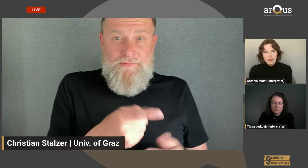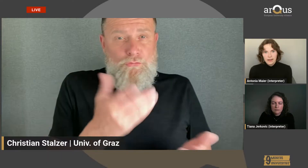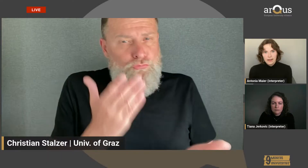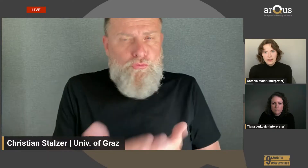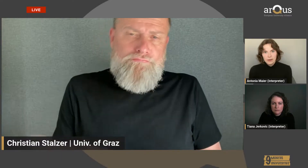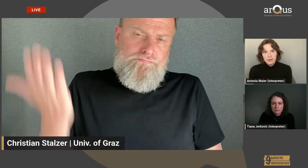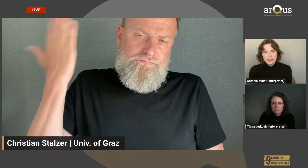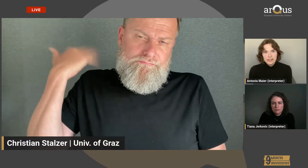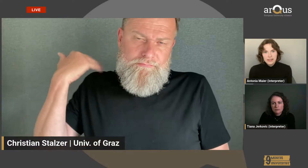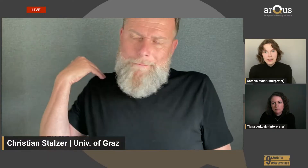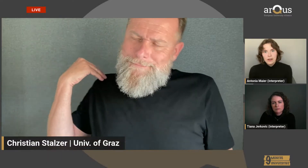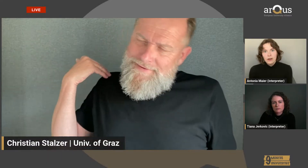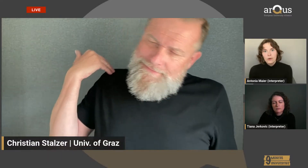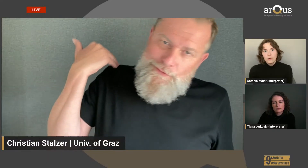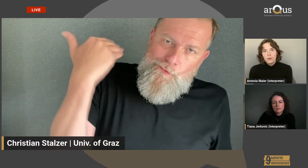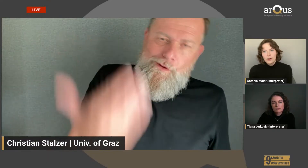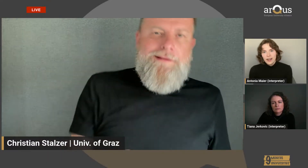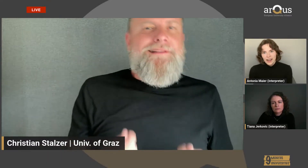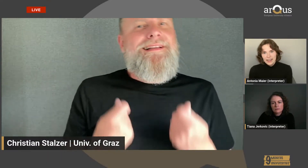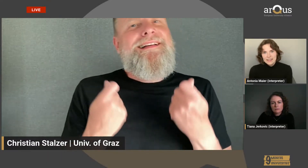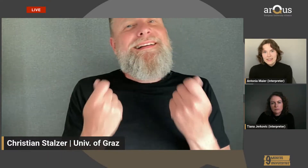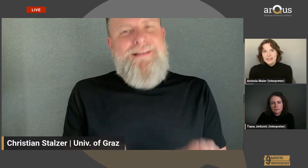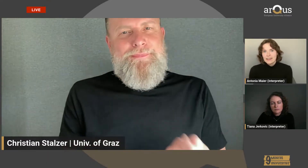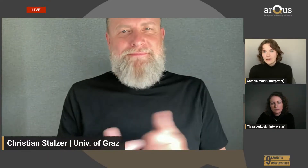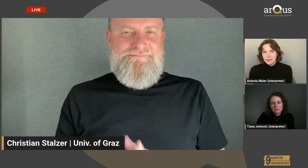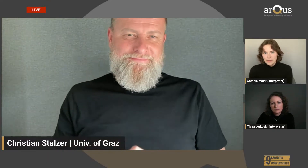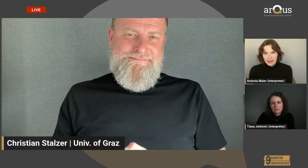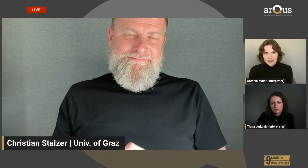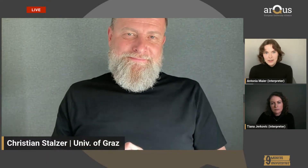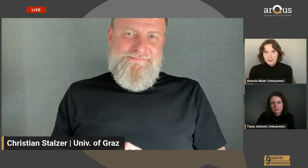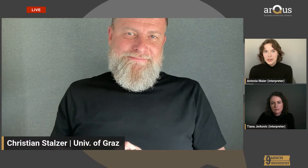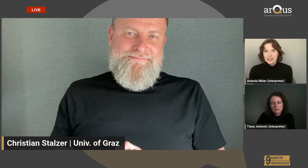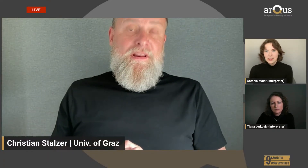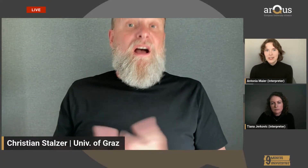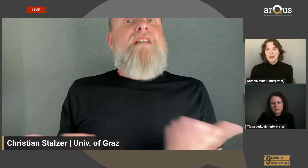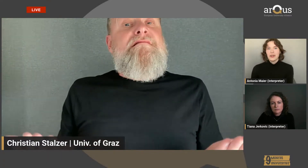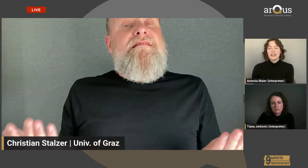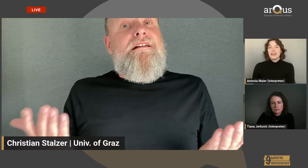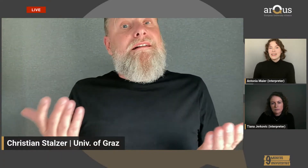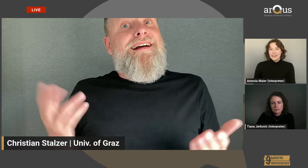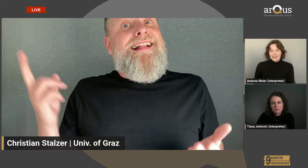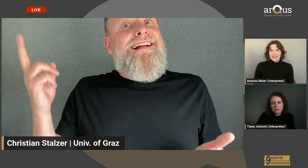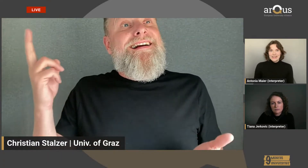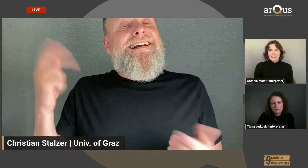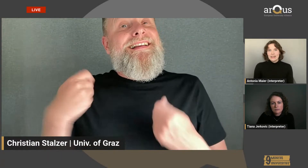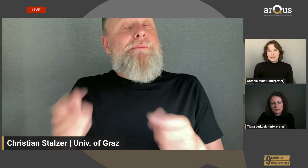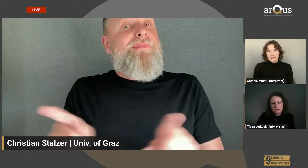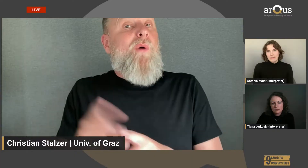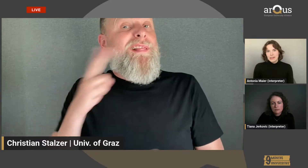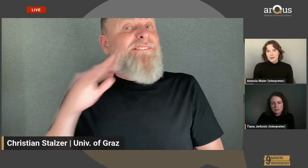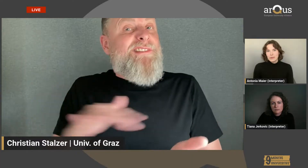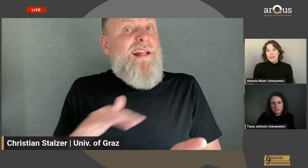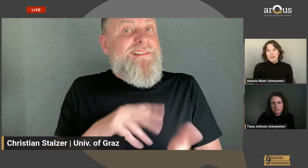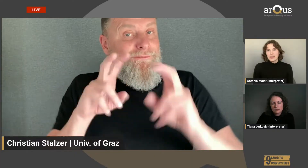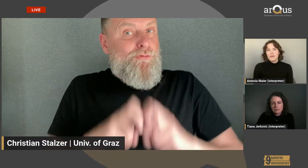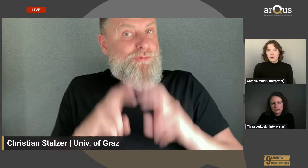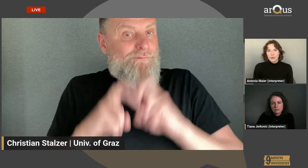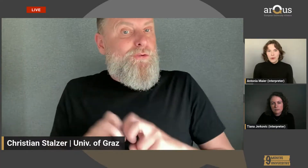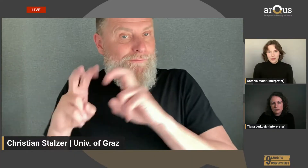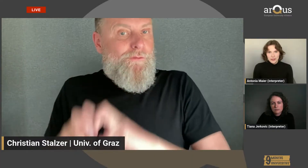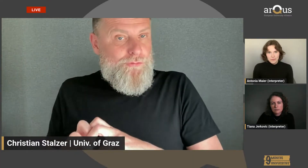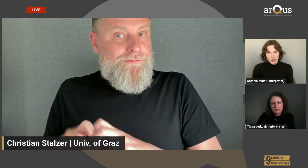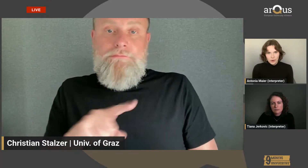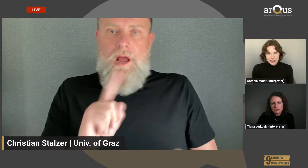a linguist who has done some research on this discrimination